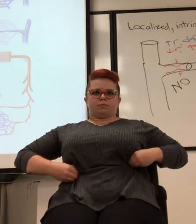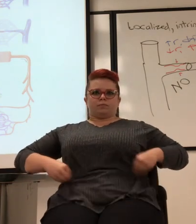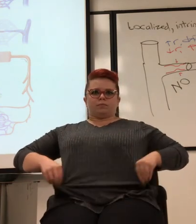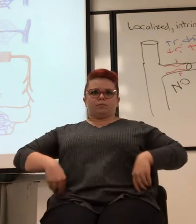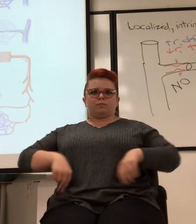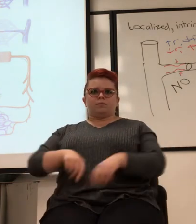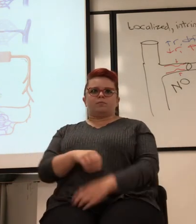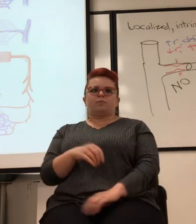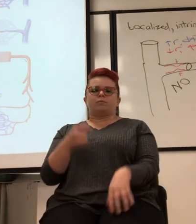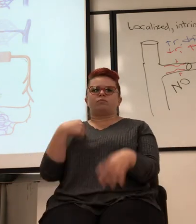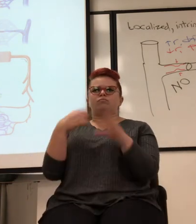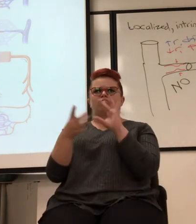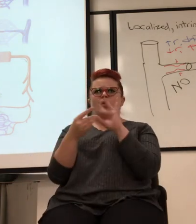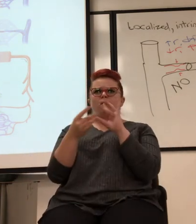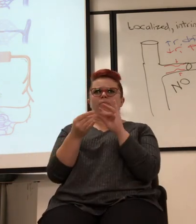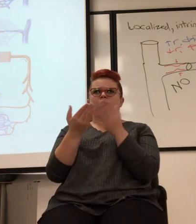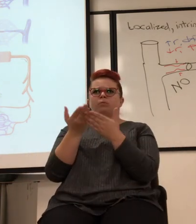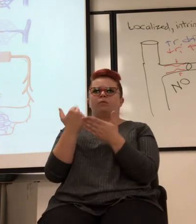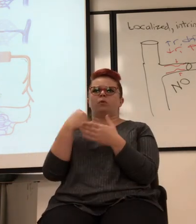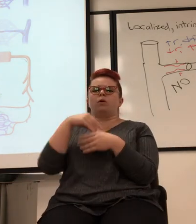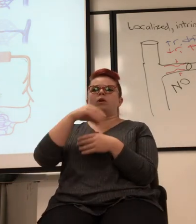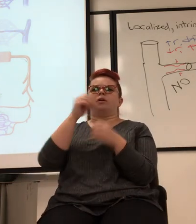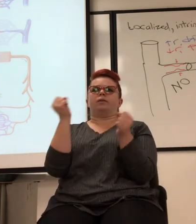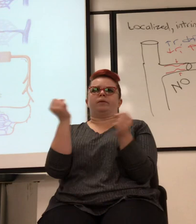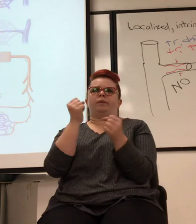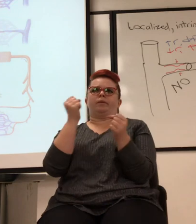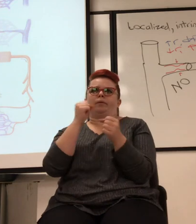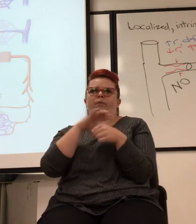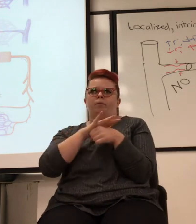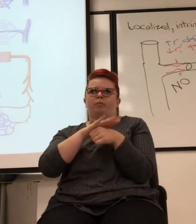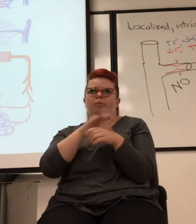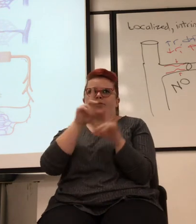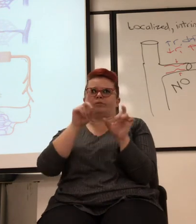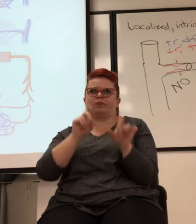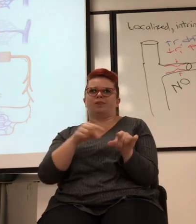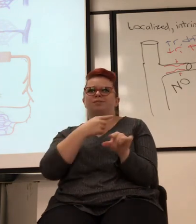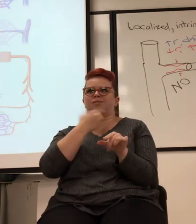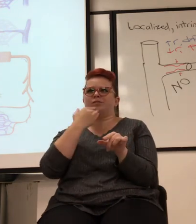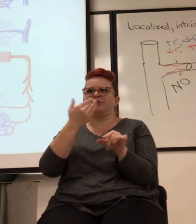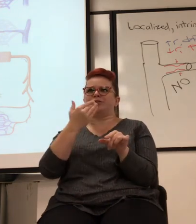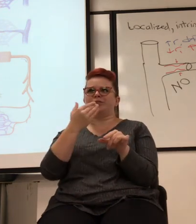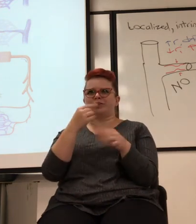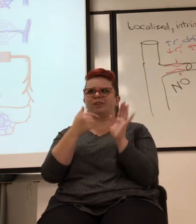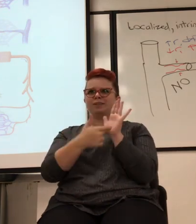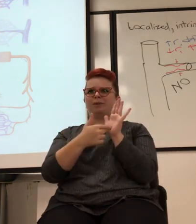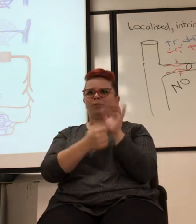What I had mentioned earlier is the cold pressure test. That's a good example of that.